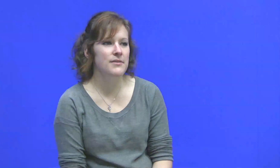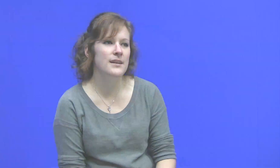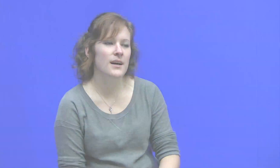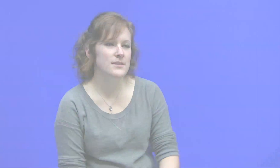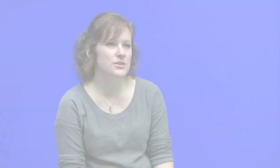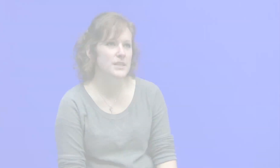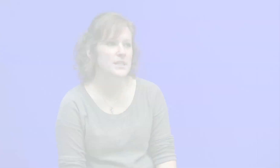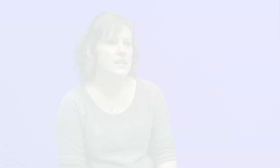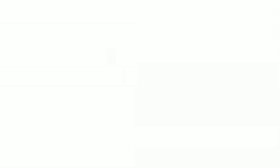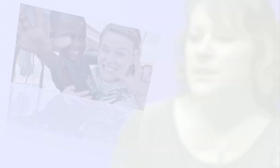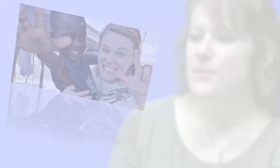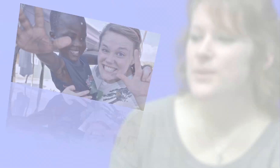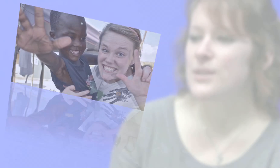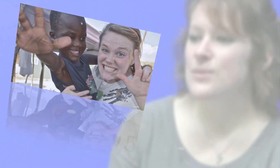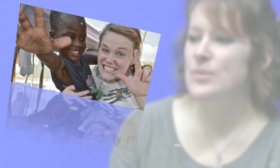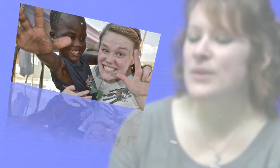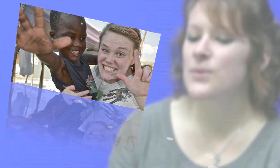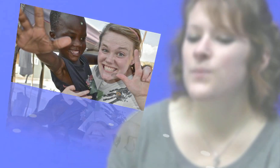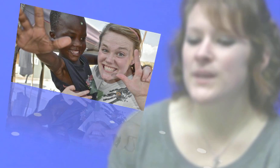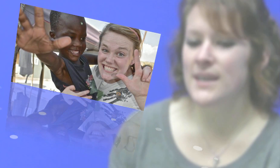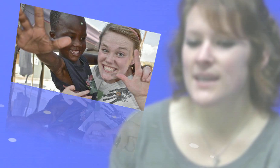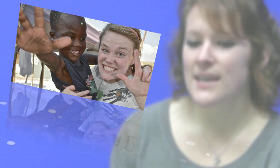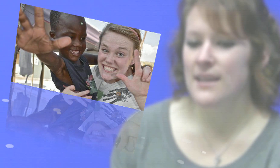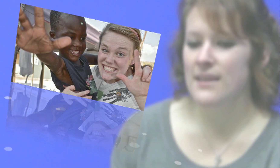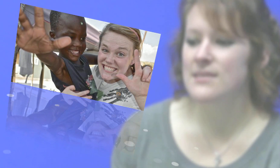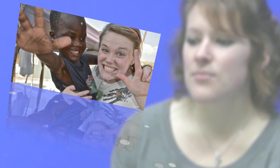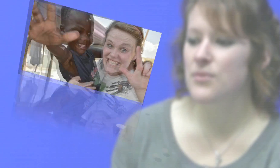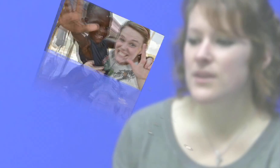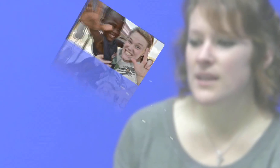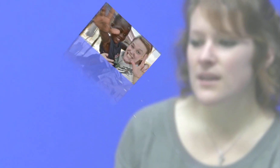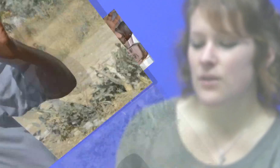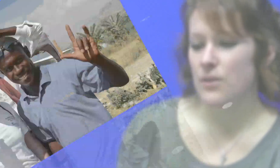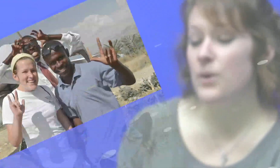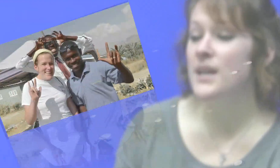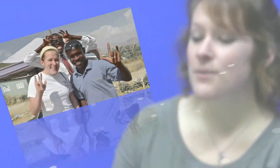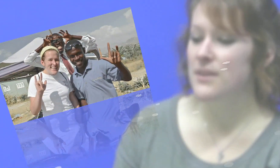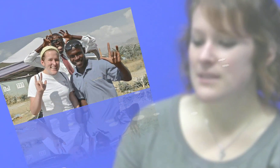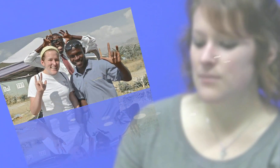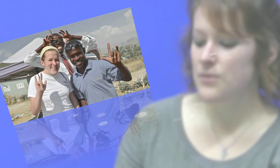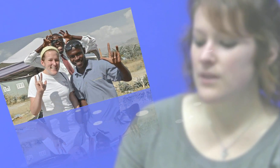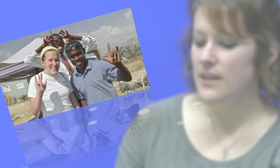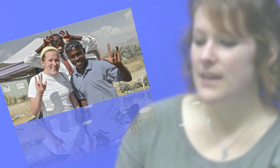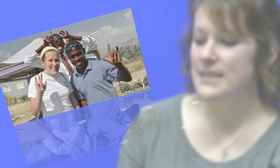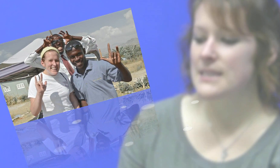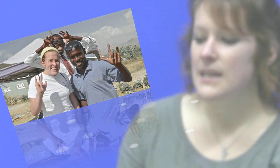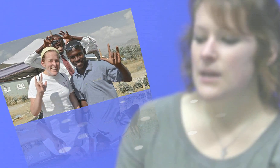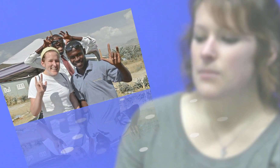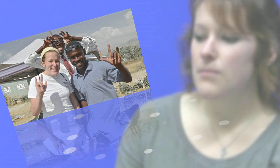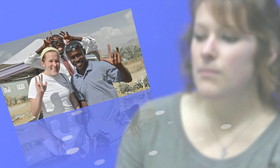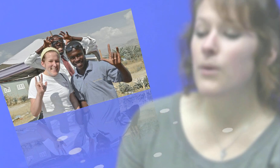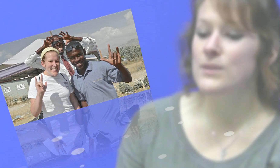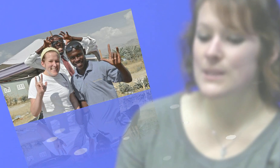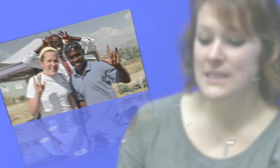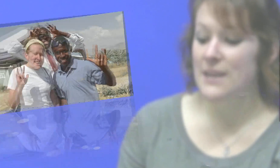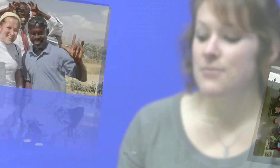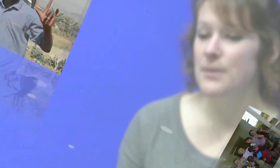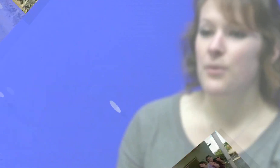ed concentration, because you spend a week in this community or working with this community that's mostly deaf people, and